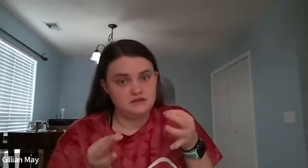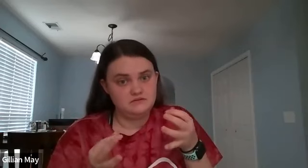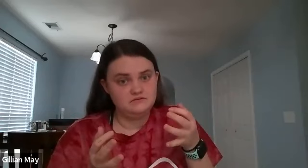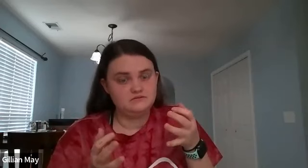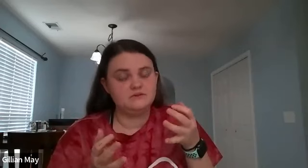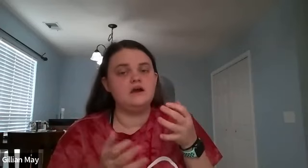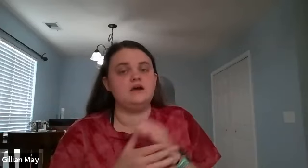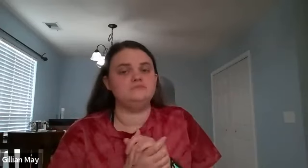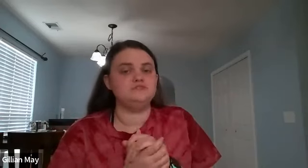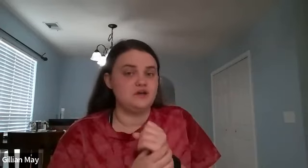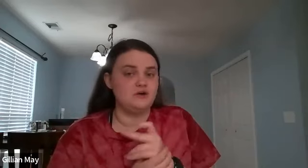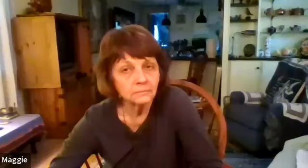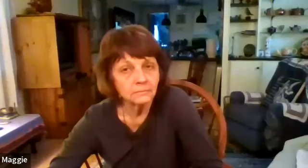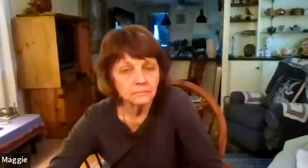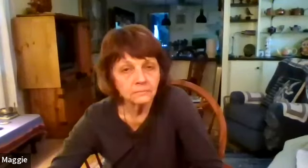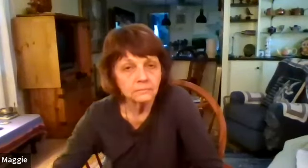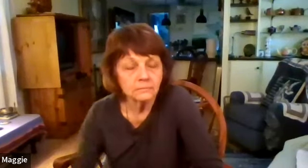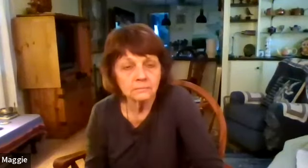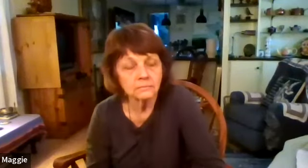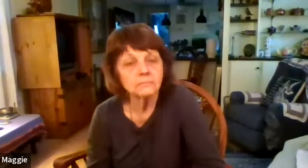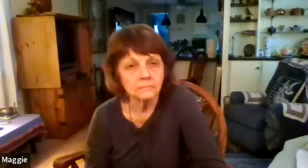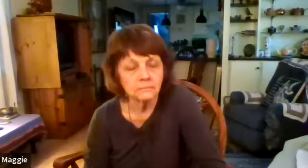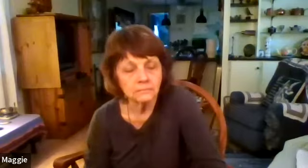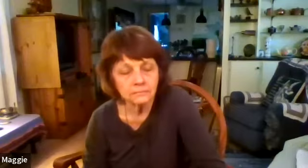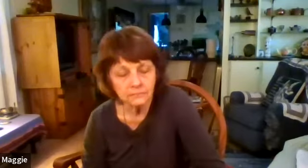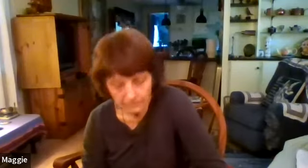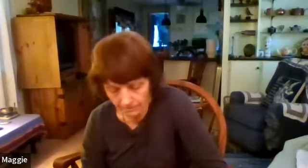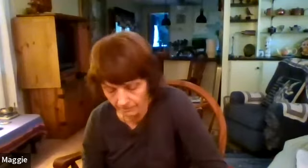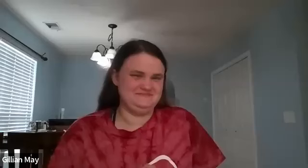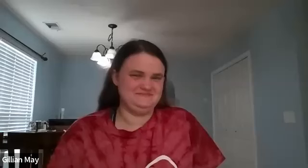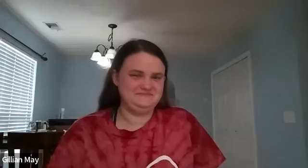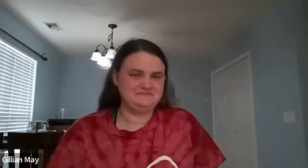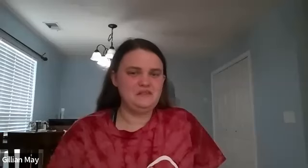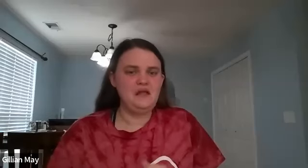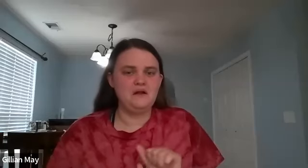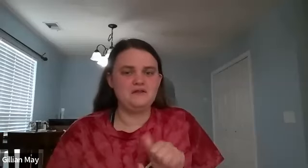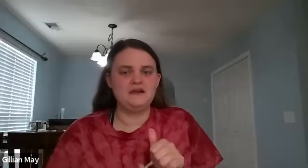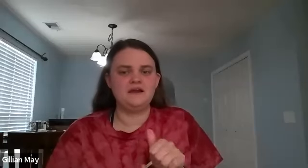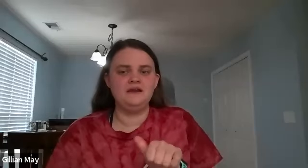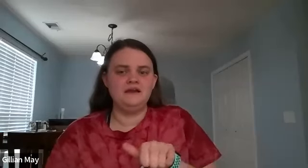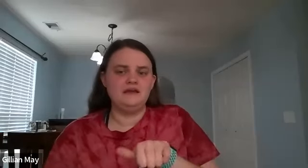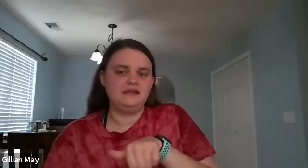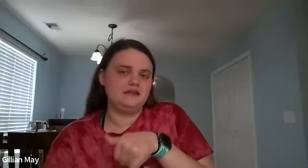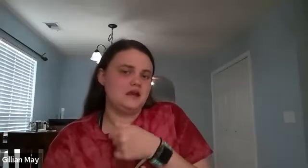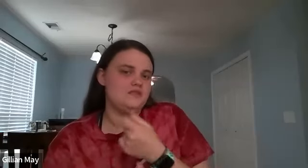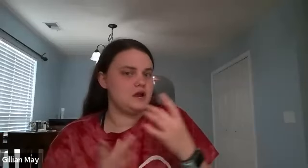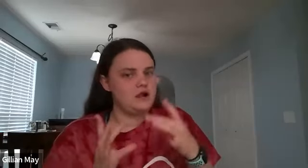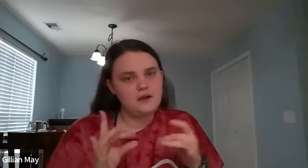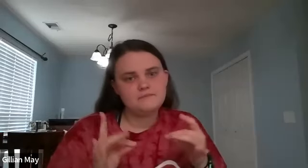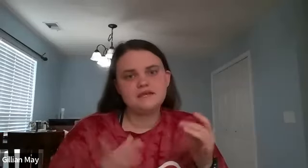decide. So it's always good to have that support system no matter where. Are there any other